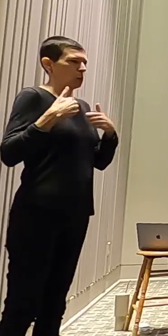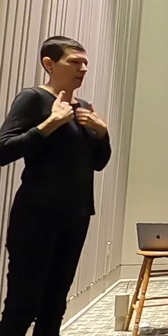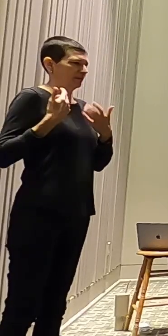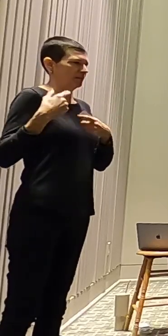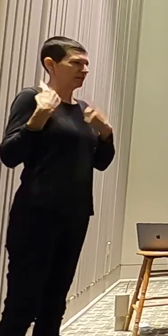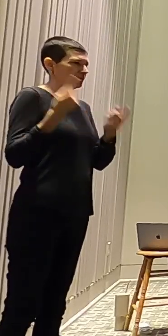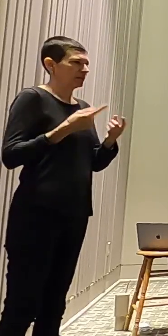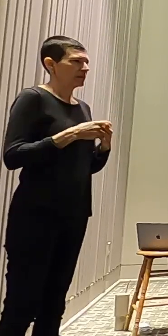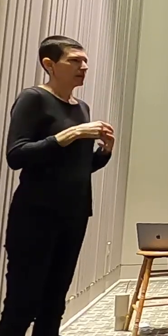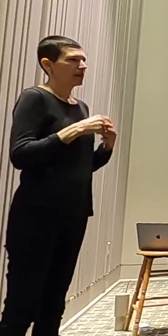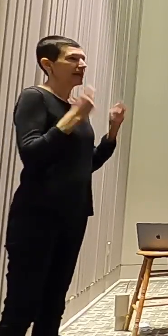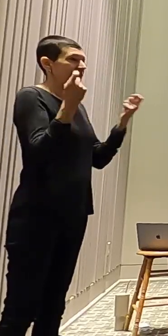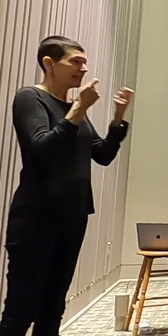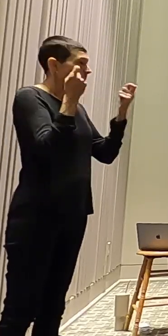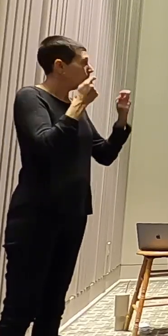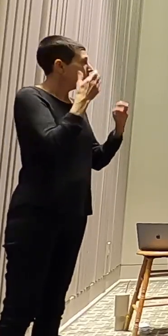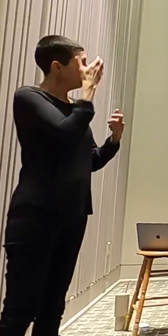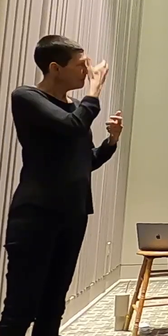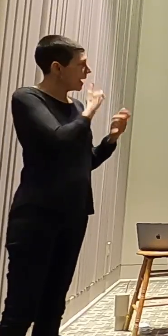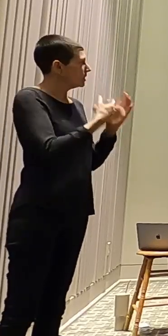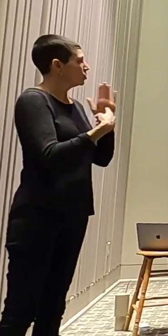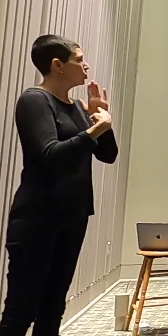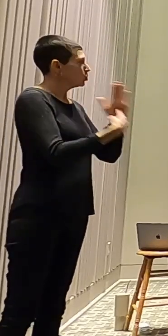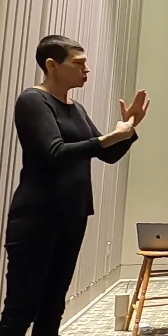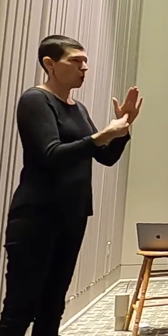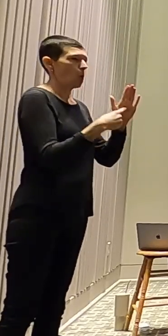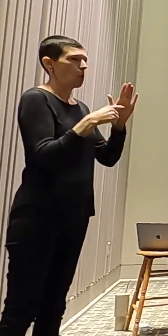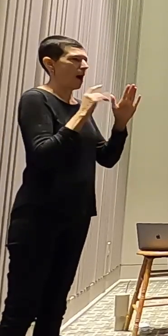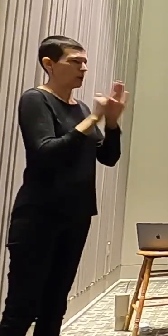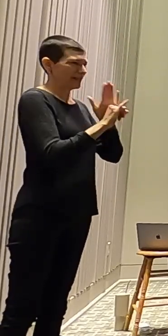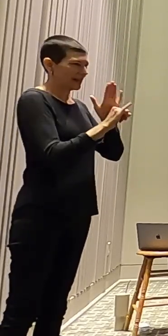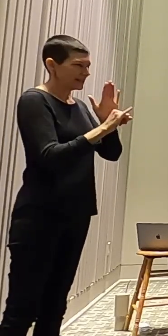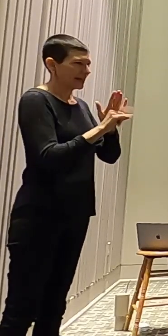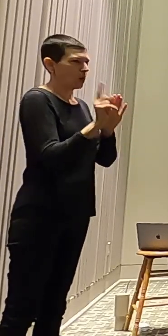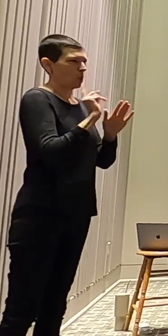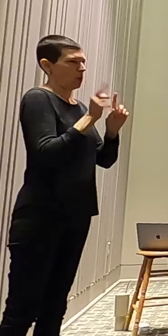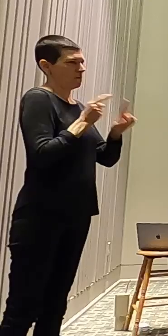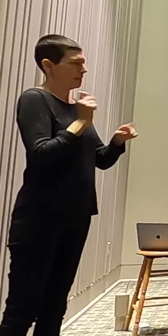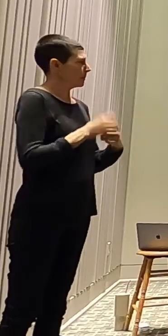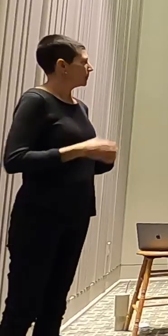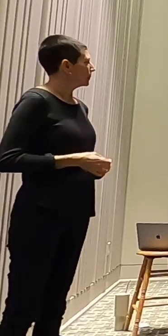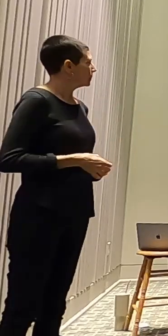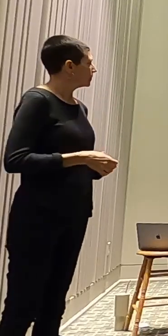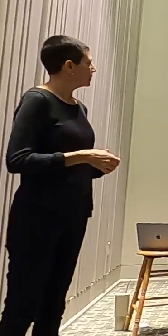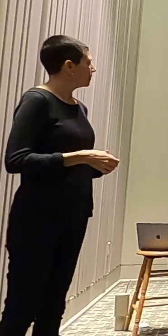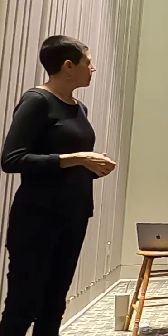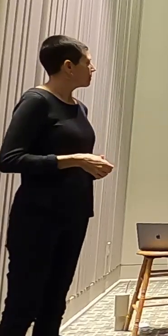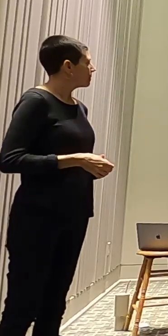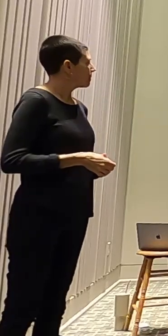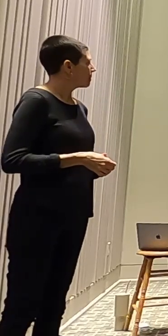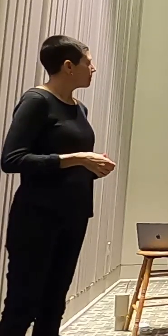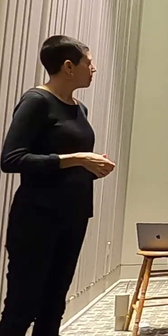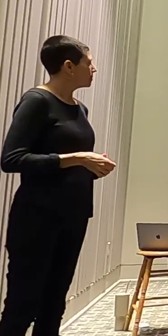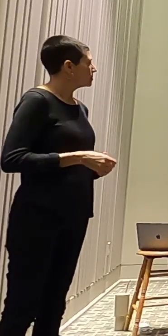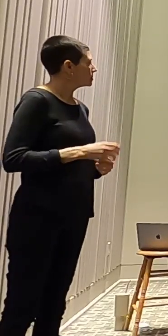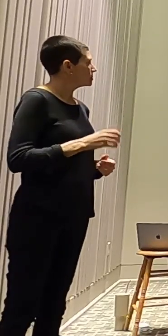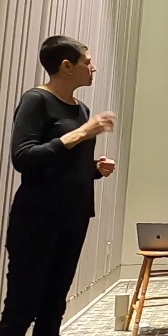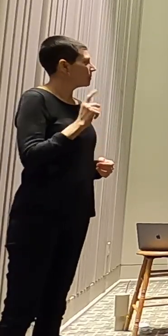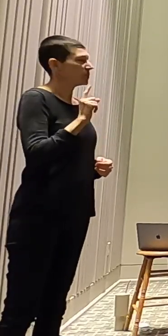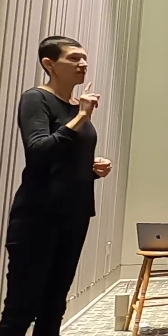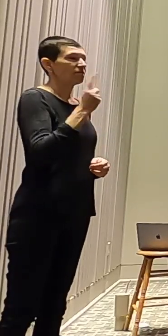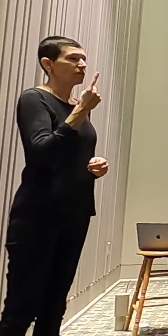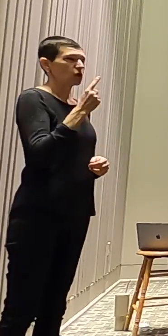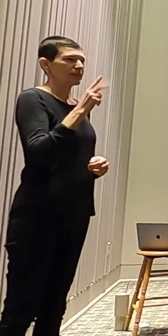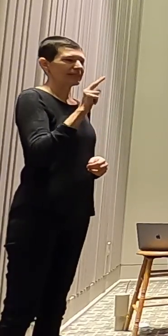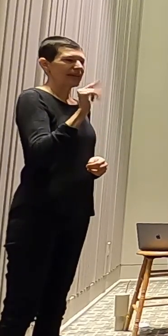Ceremonial masks tell of our beginning and share our identity and where we come from. A First Nations group is gathered in